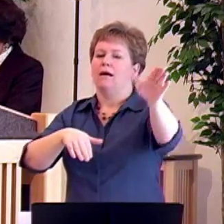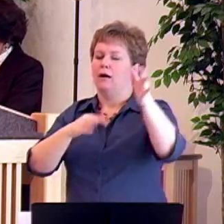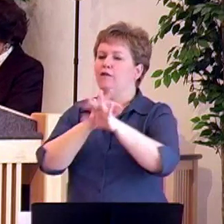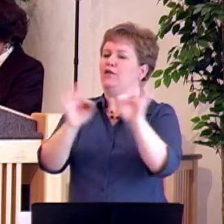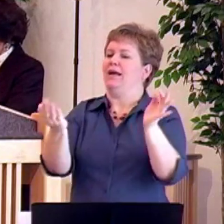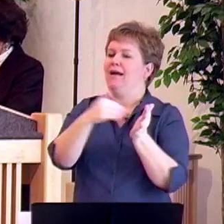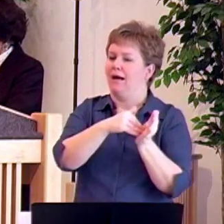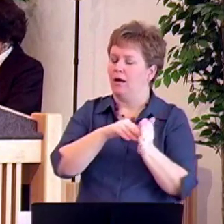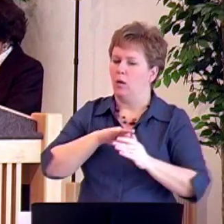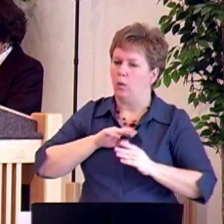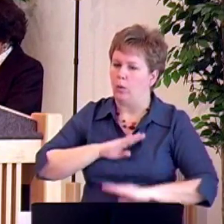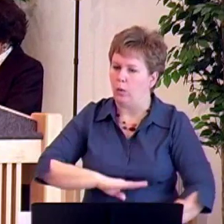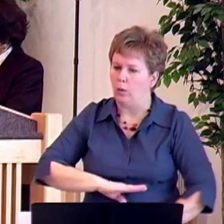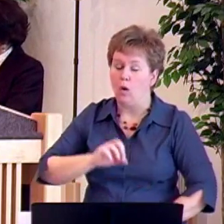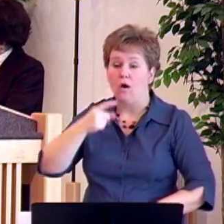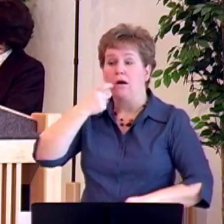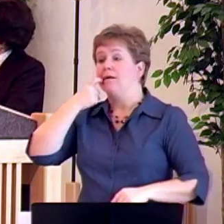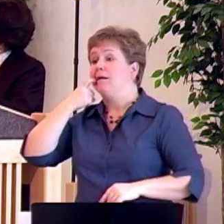run free.